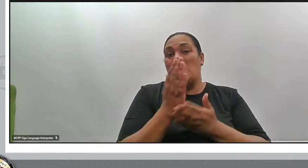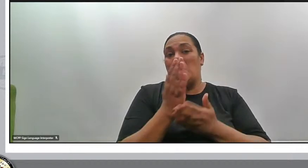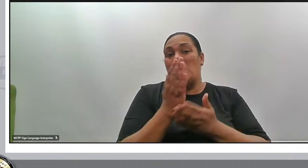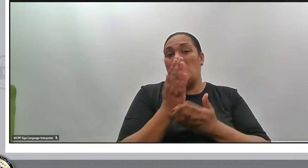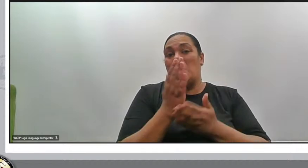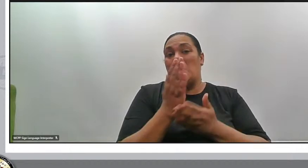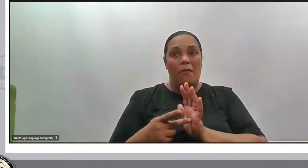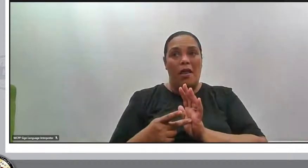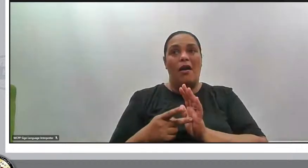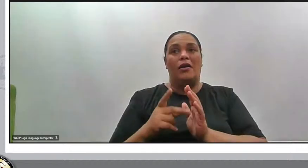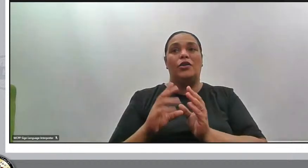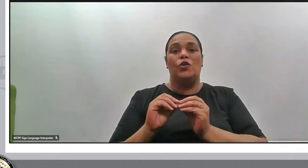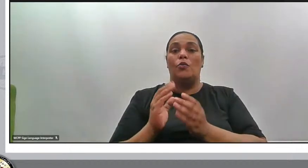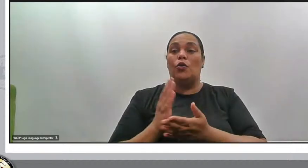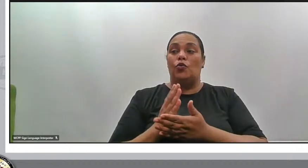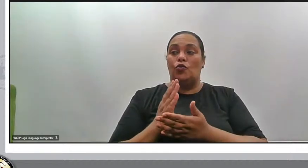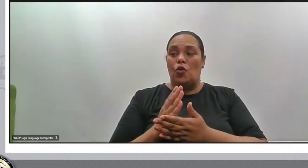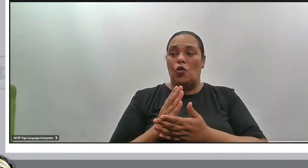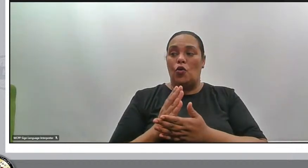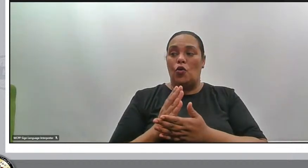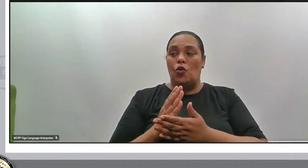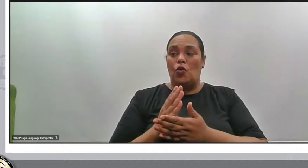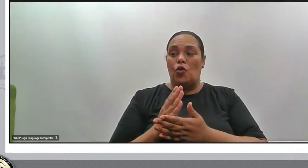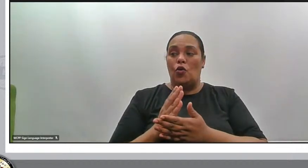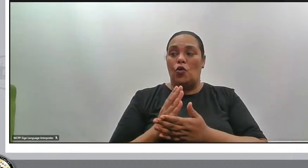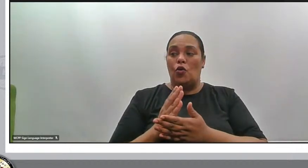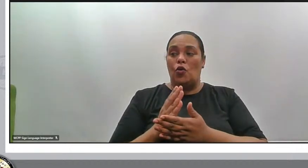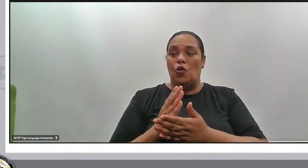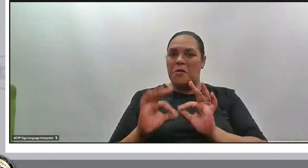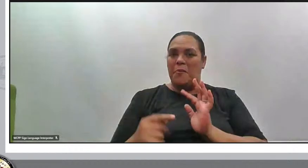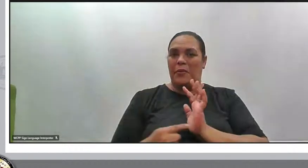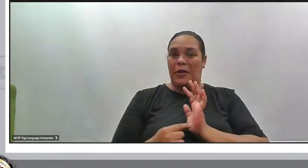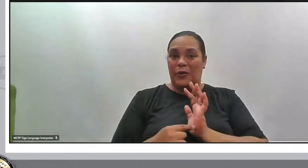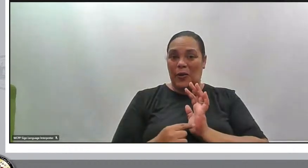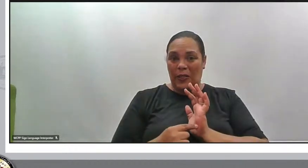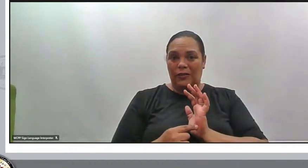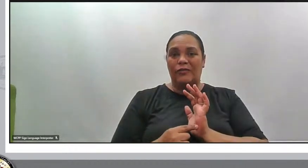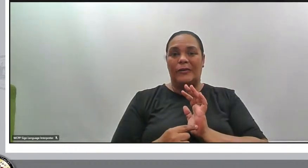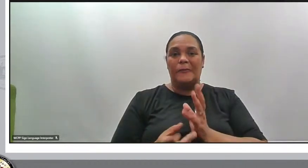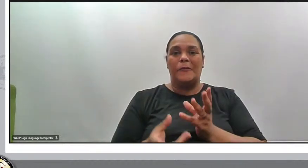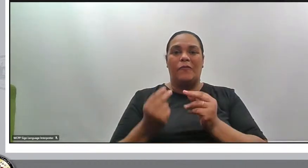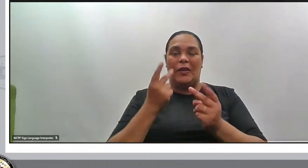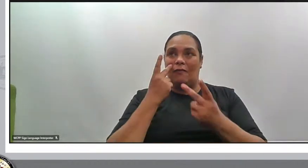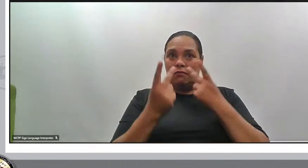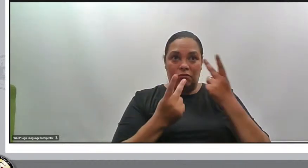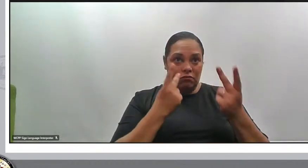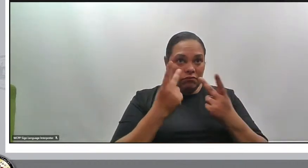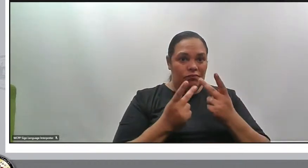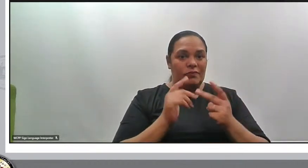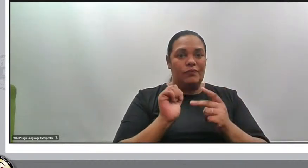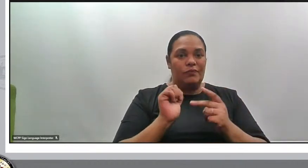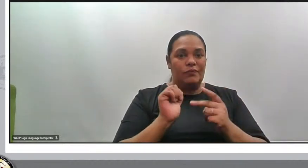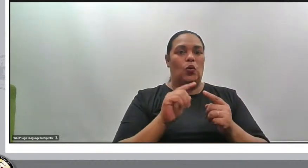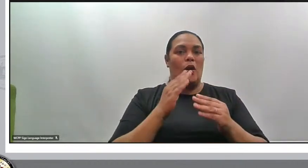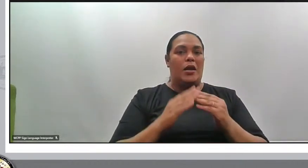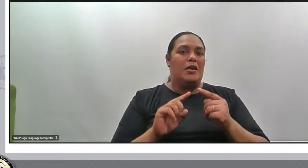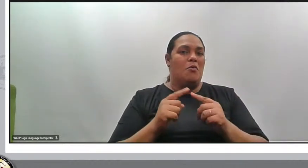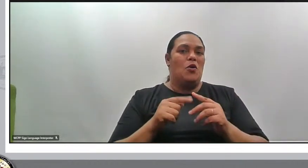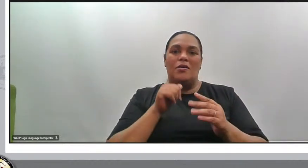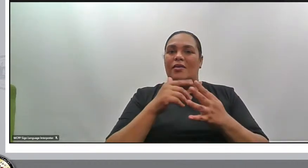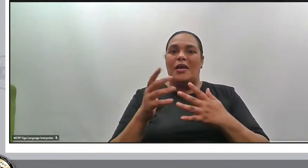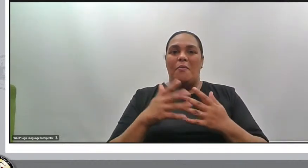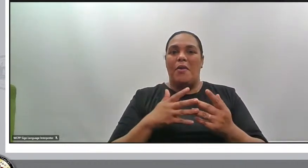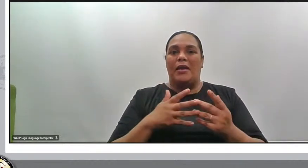strategy was to ensure that we deployed the right technologies to get visibility in these endpoints, doesn't matter where